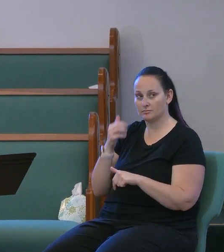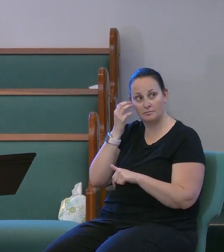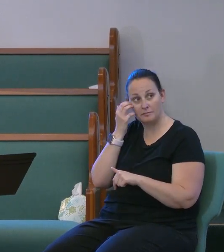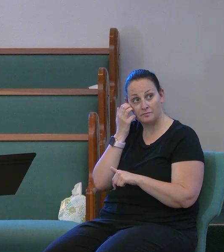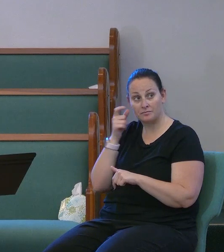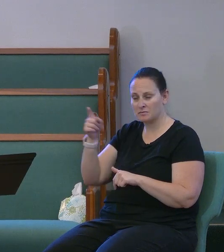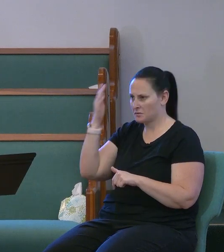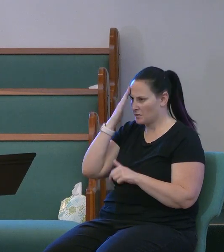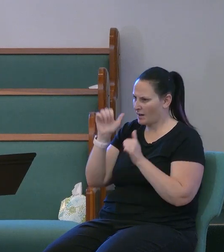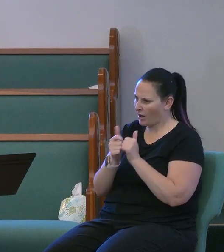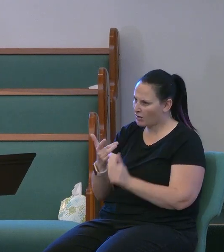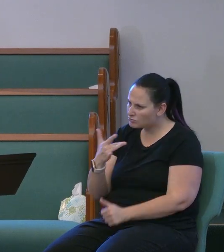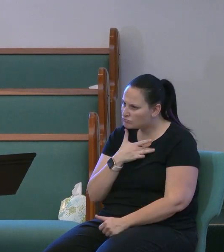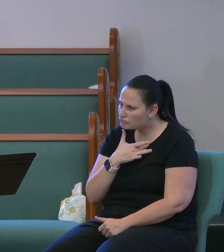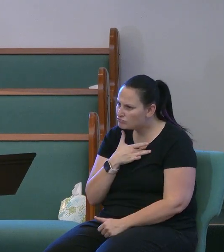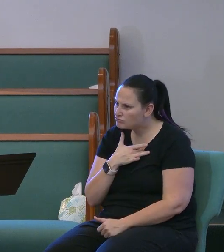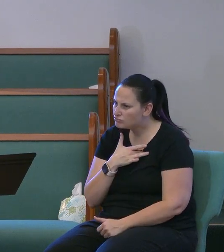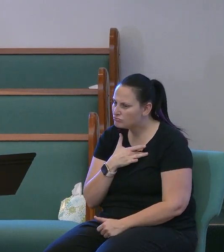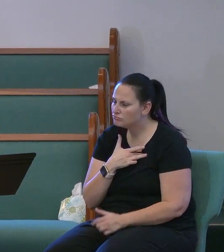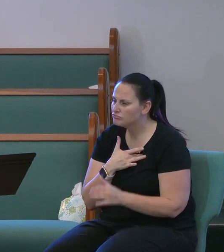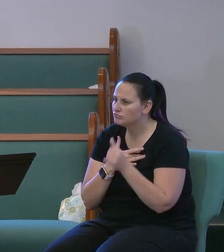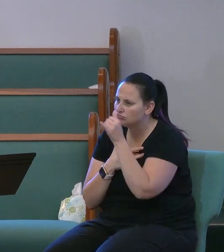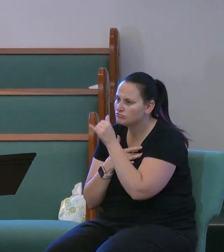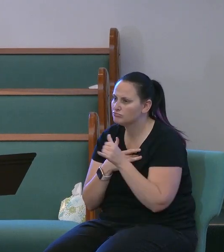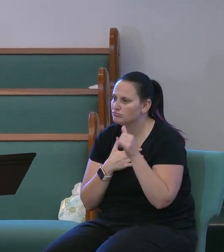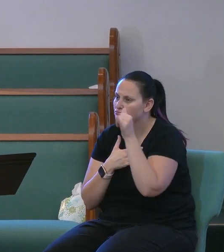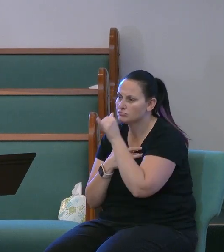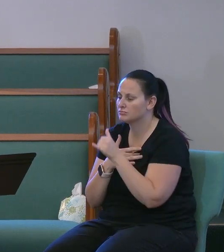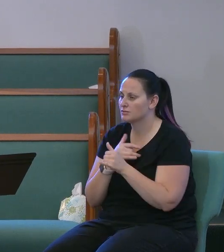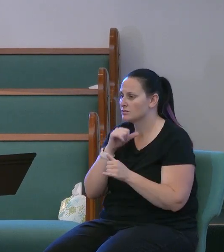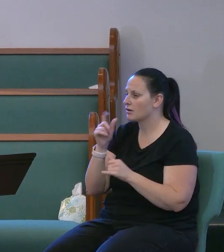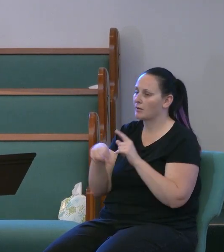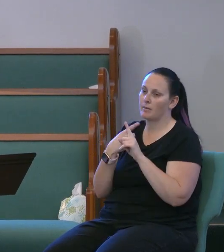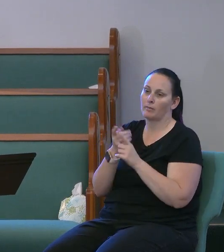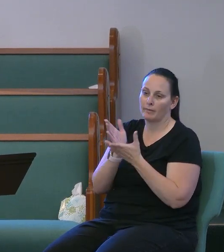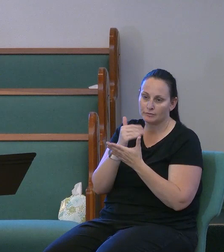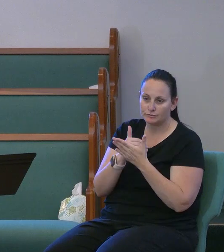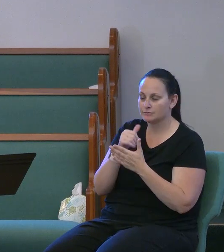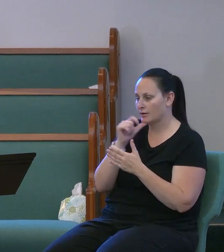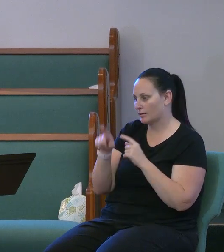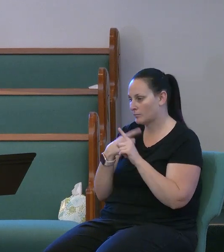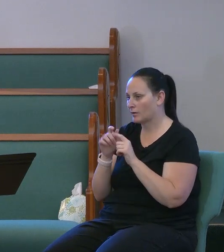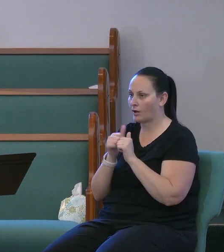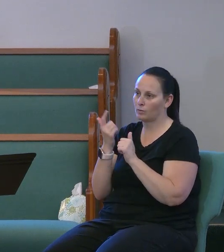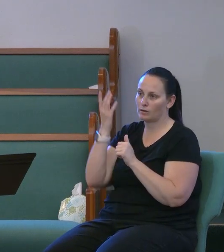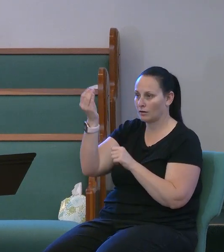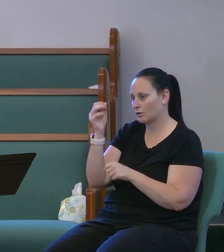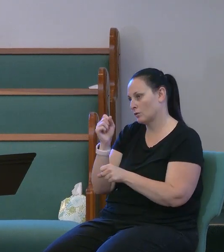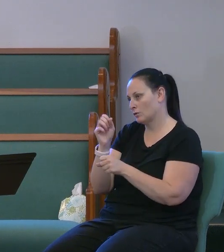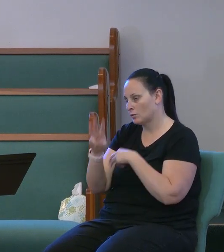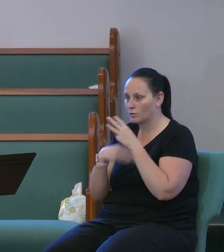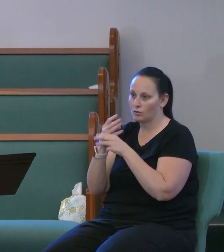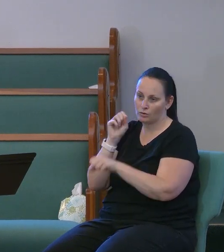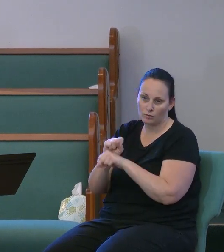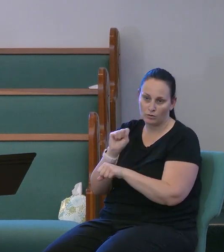how profound that is? That is not about the budget. It is not about how much we go out and do work in the world. It is not